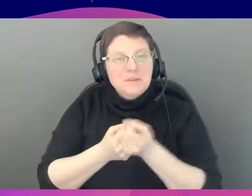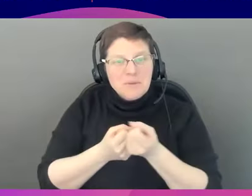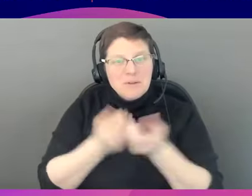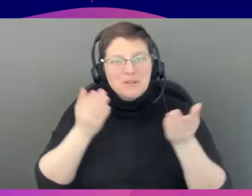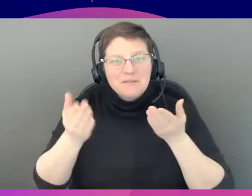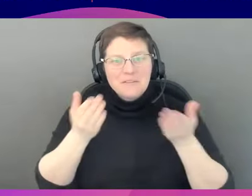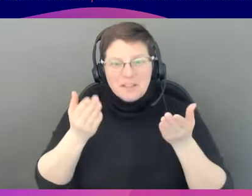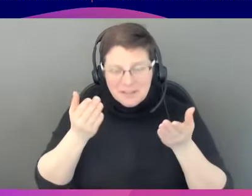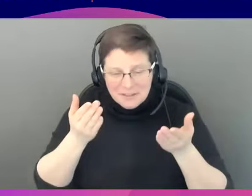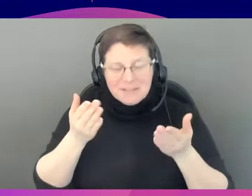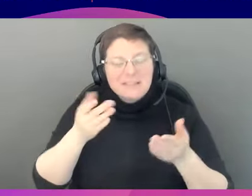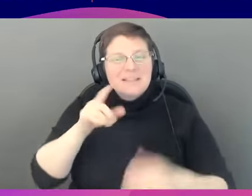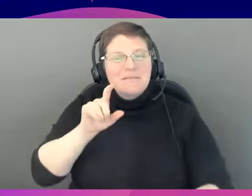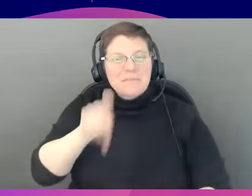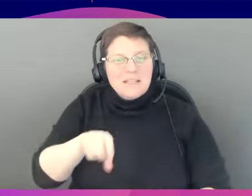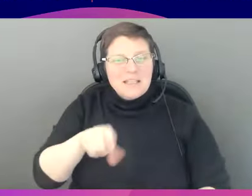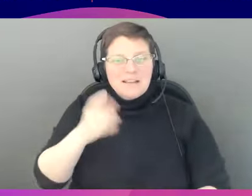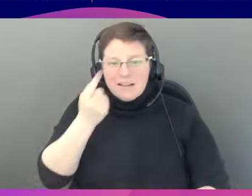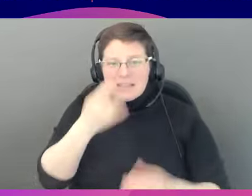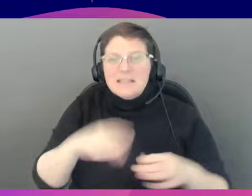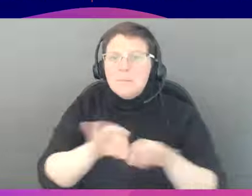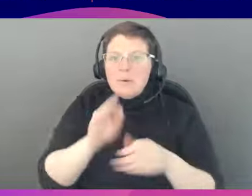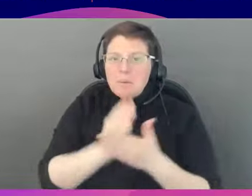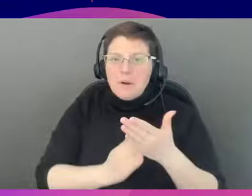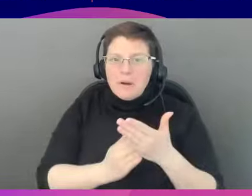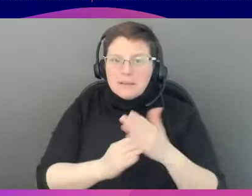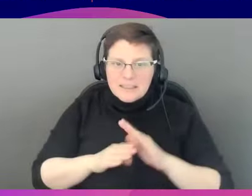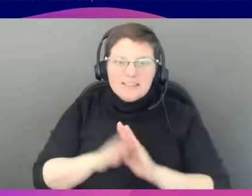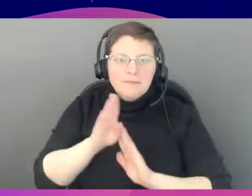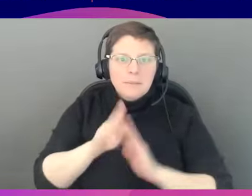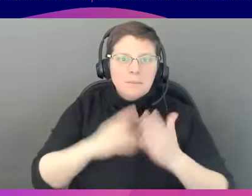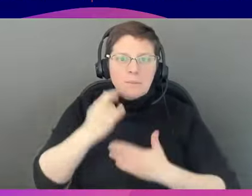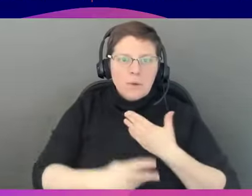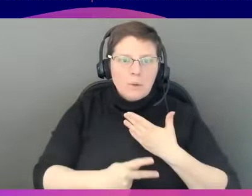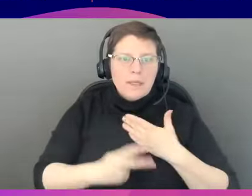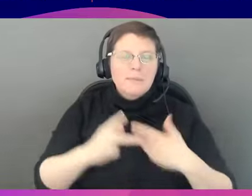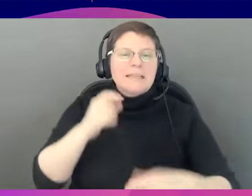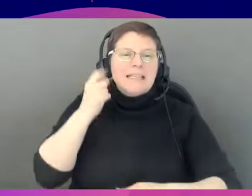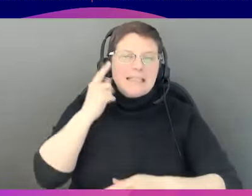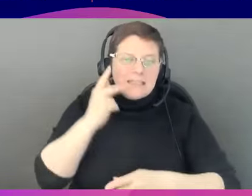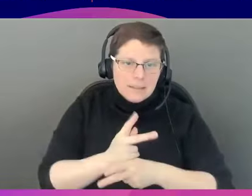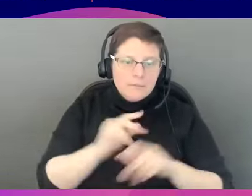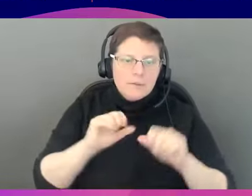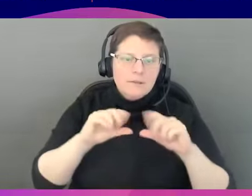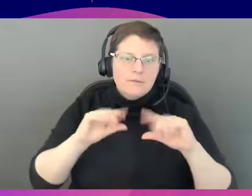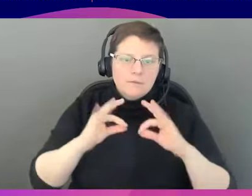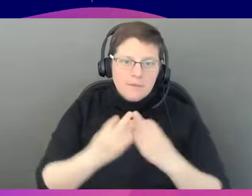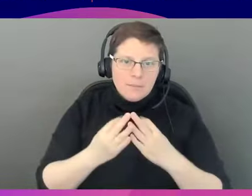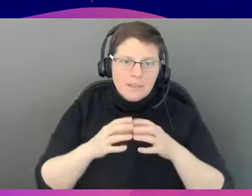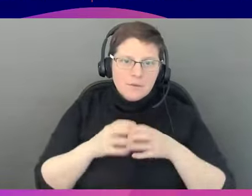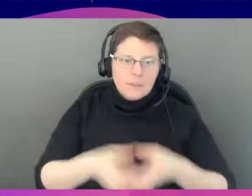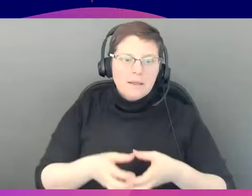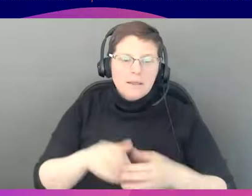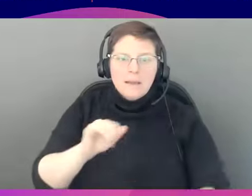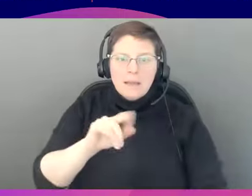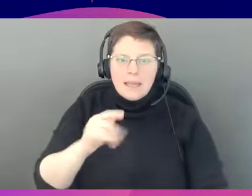may need, is an integral part of building programs that keep families together. The ACT project has had 2